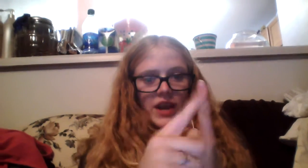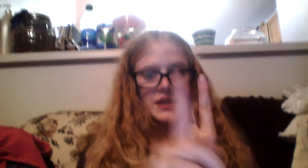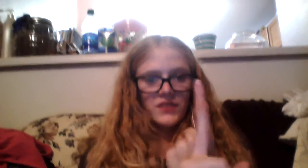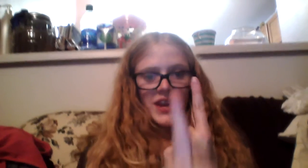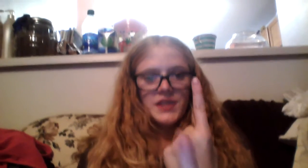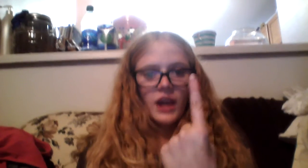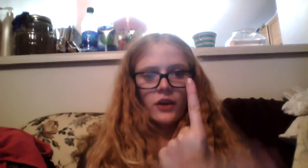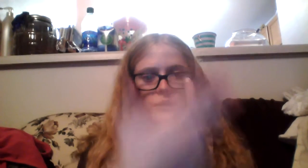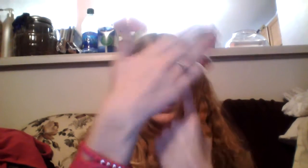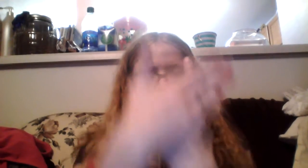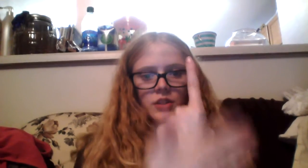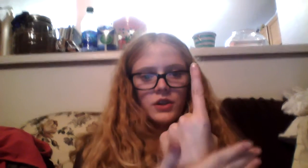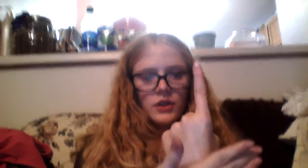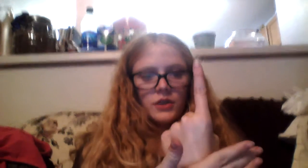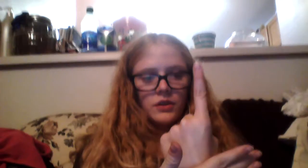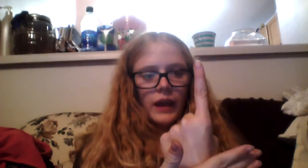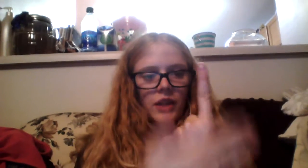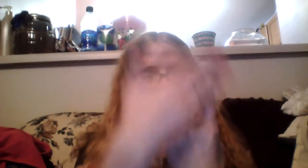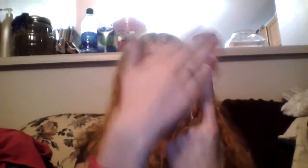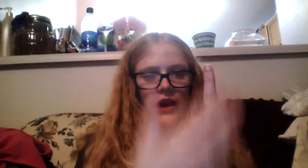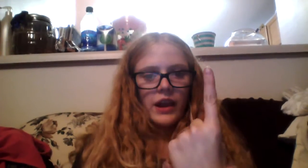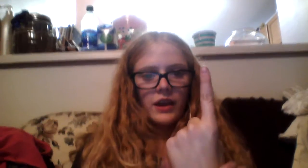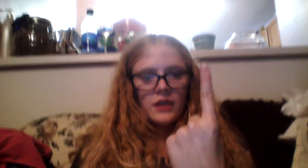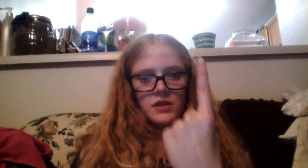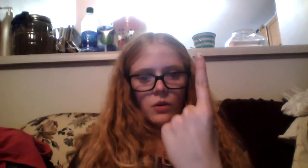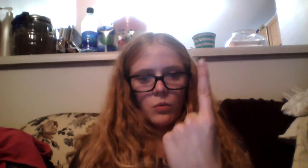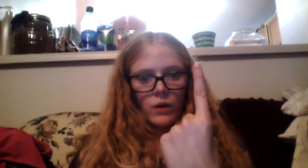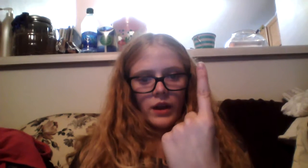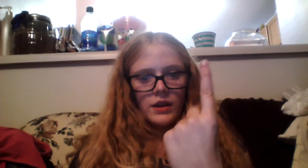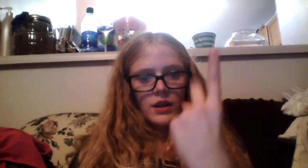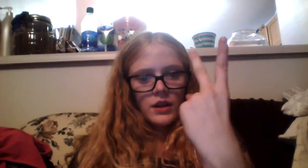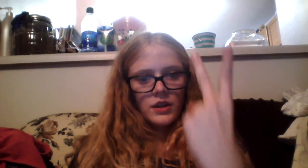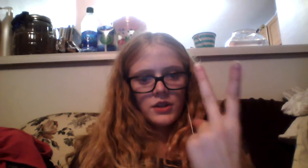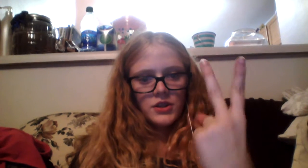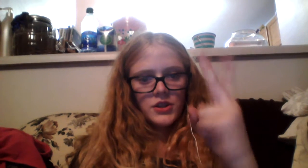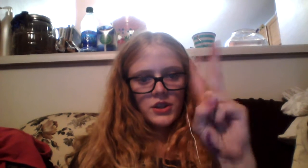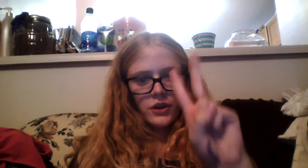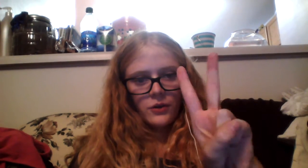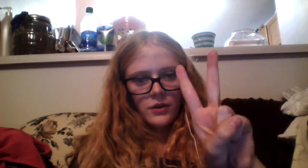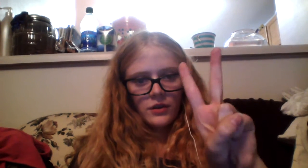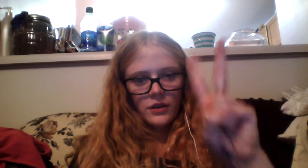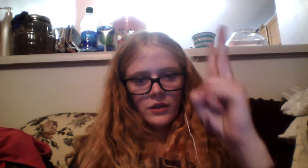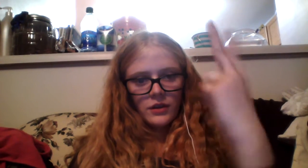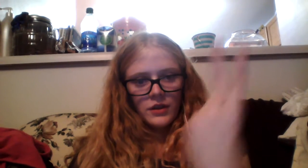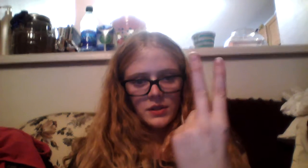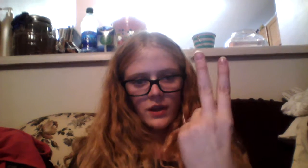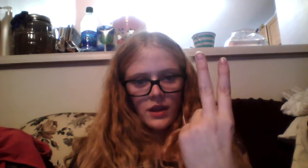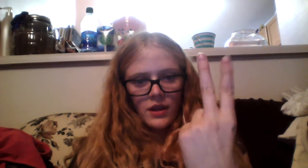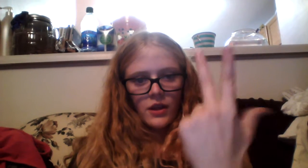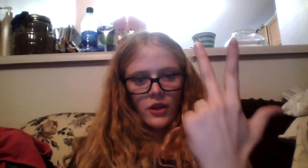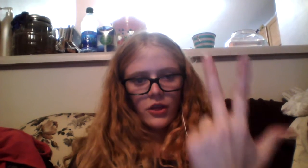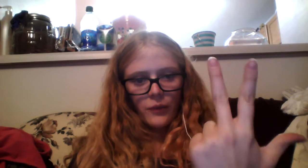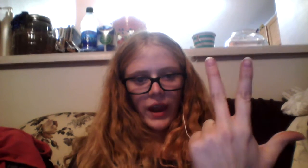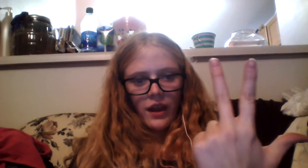it's facing you. Make it straight. So, one, two, this way, three.